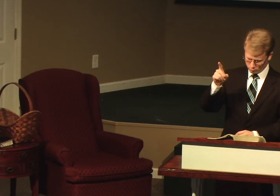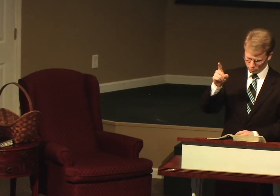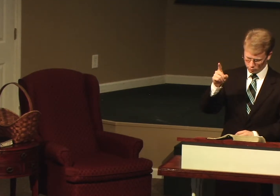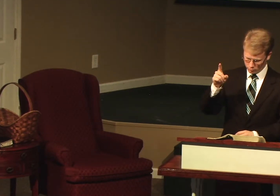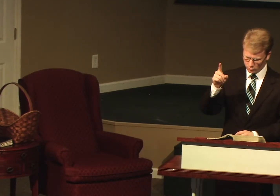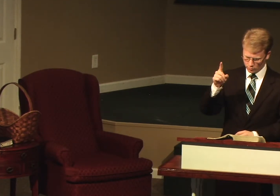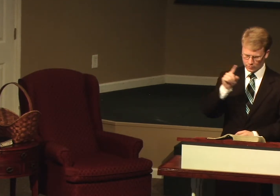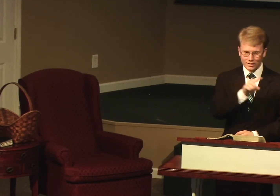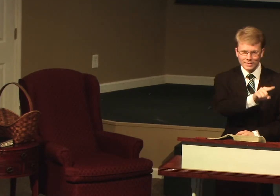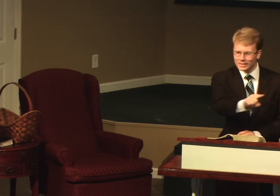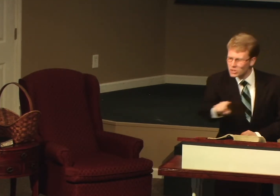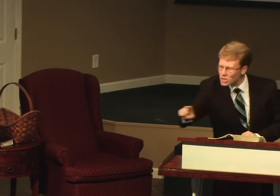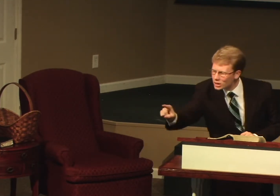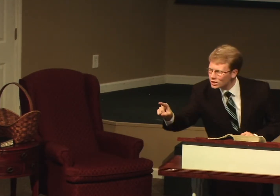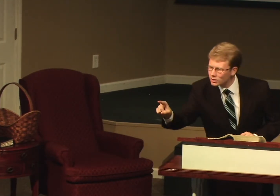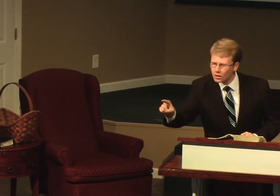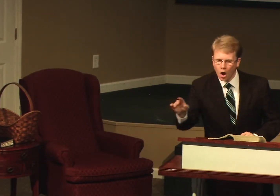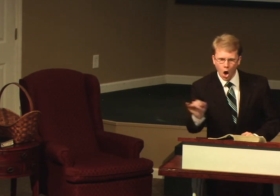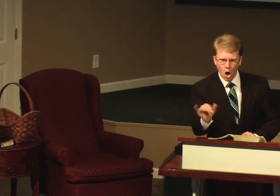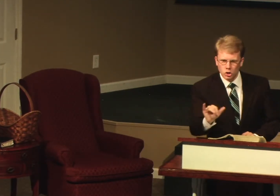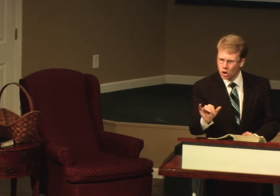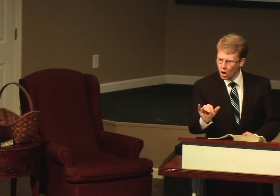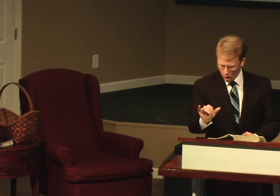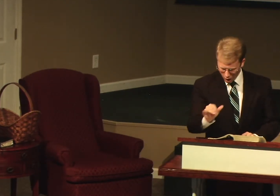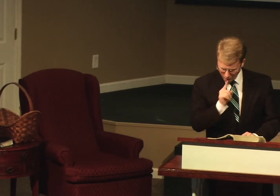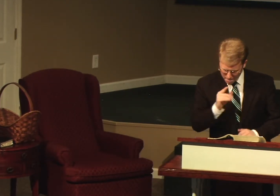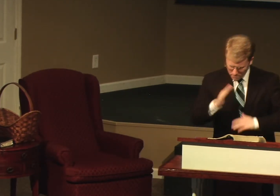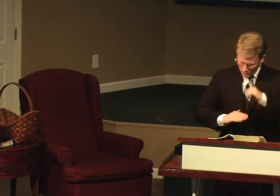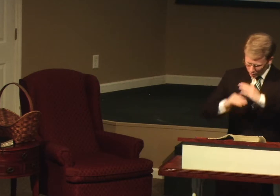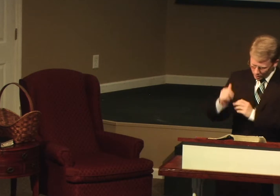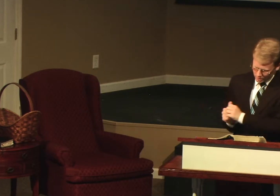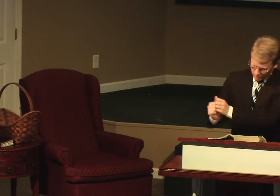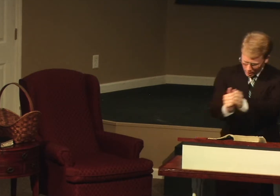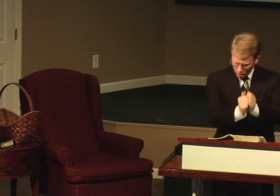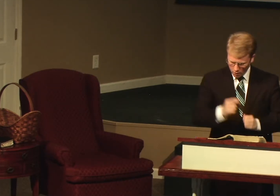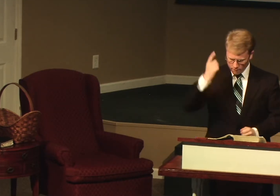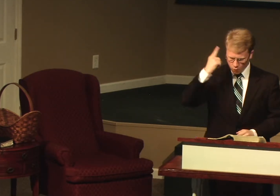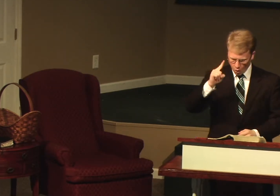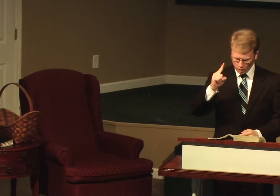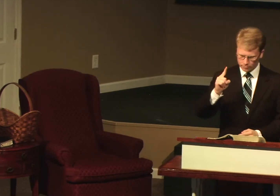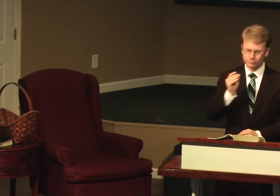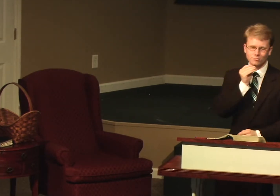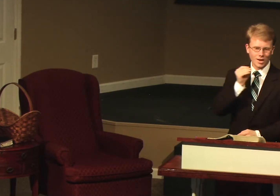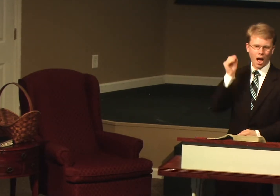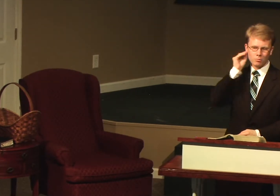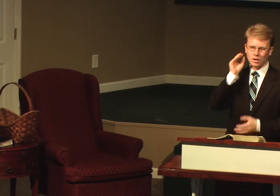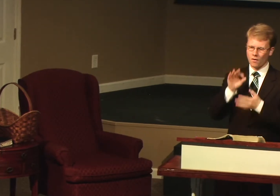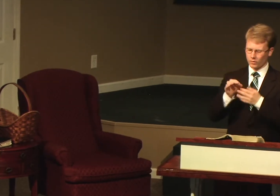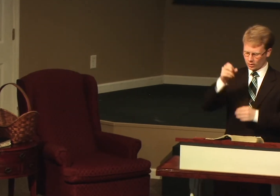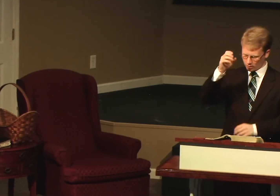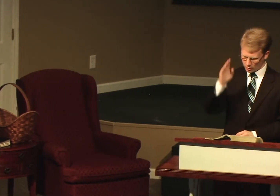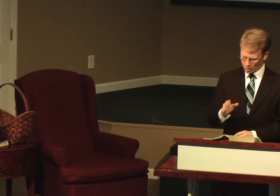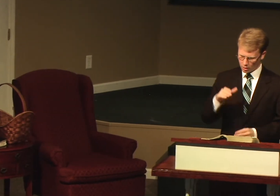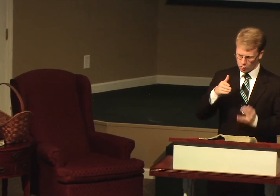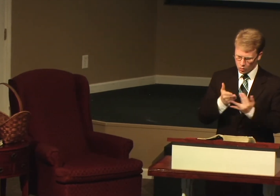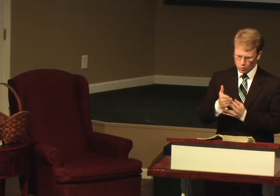In whom, again it says here, ye also are builded together, a habitation of